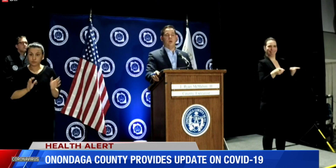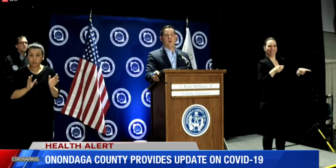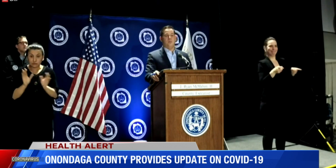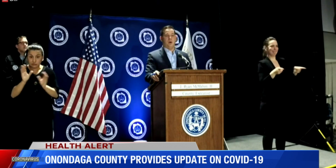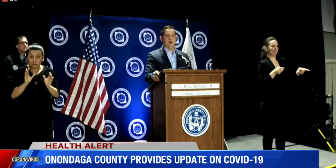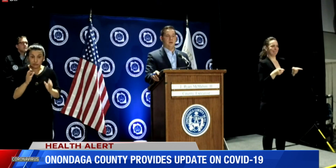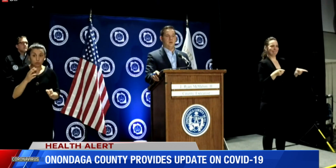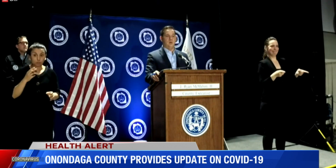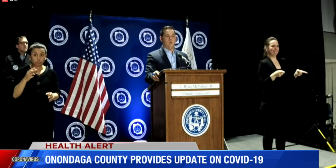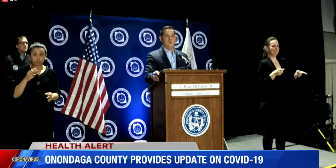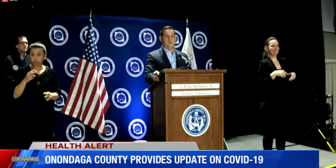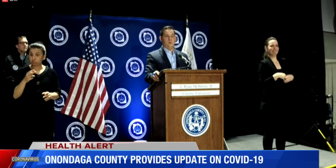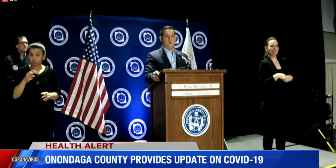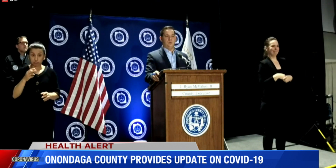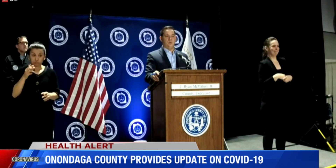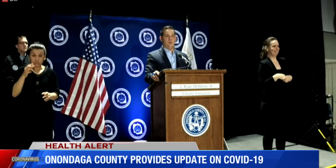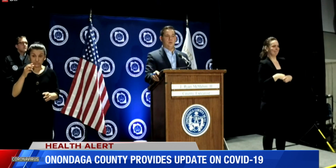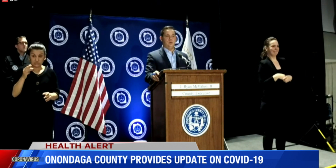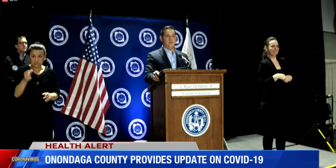valuable. But